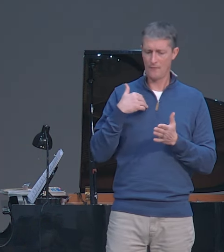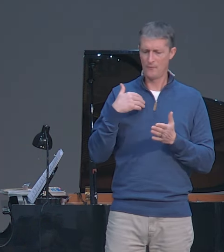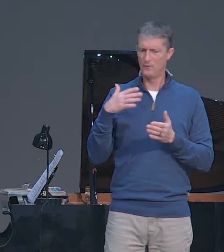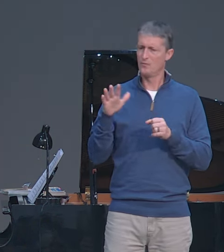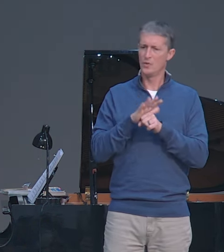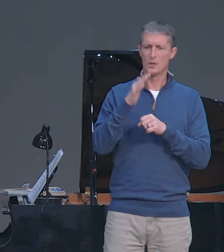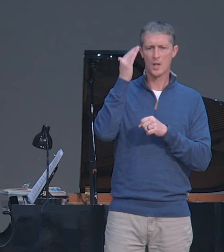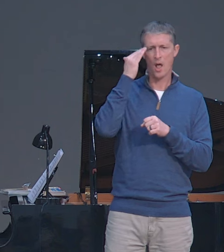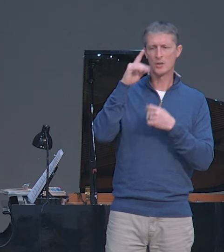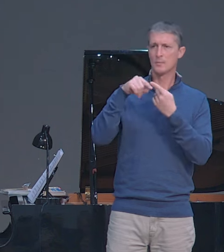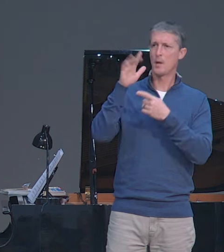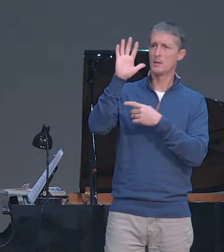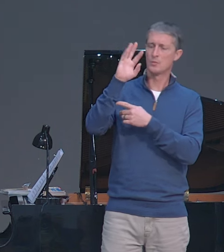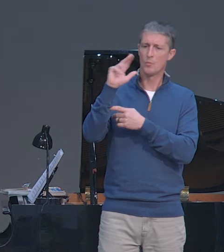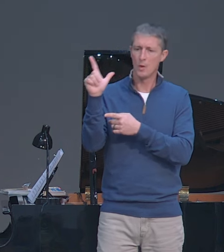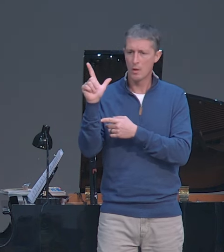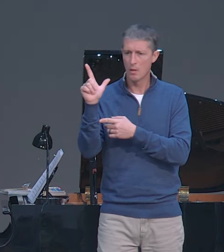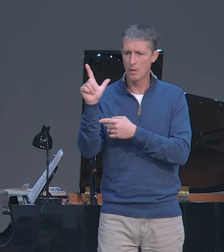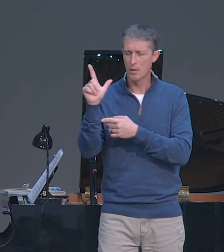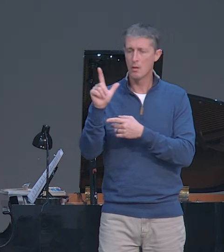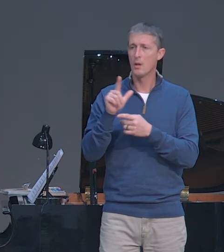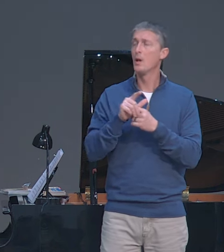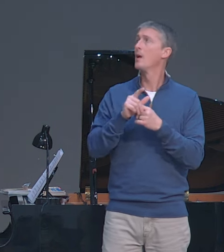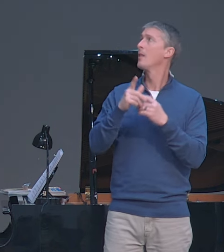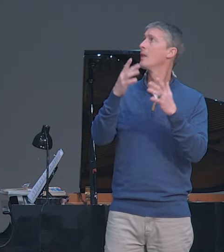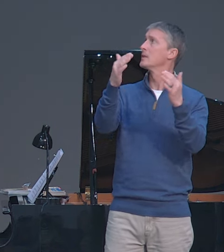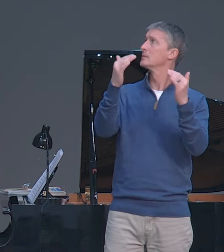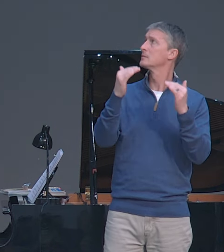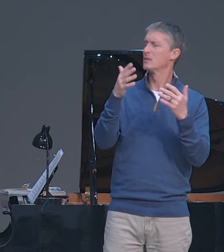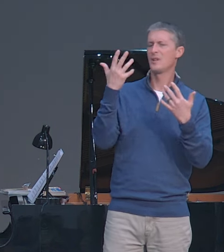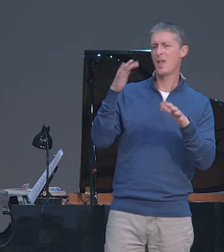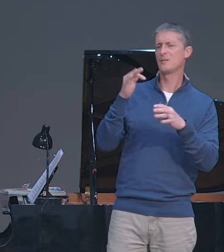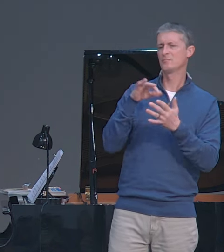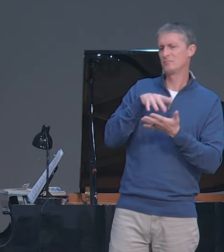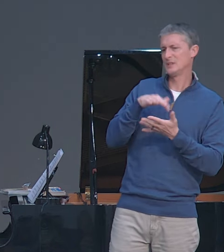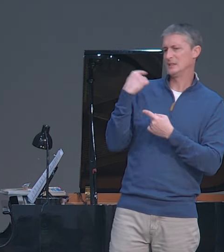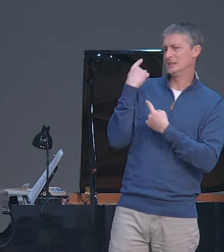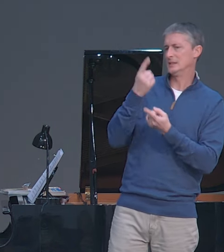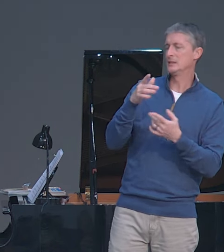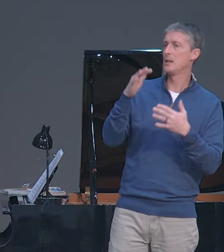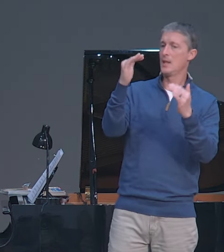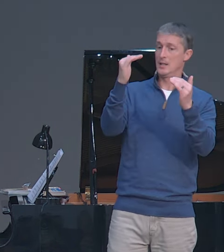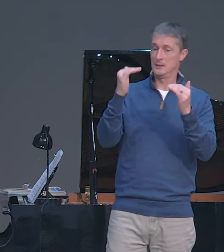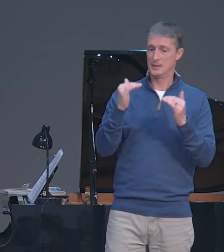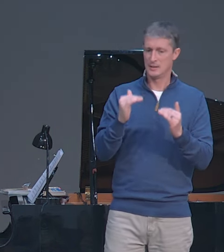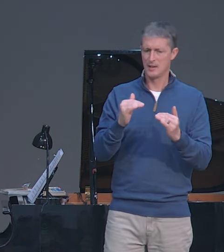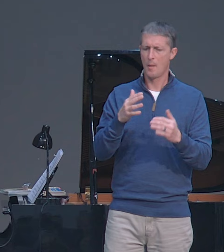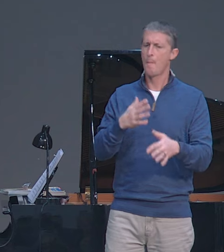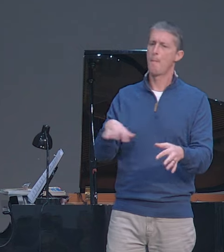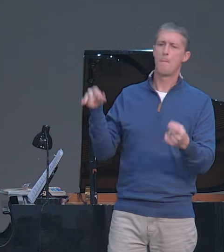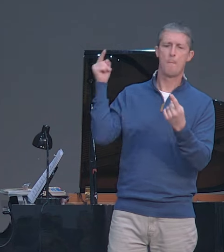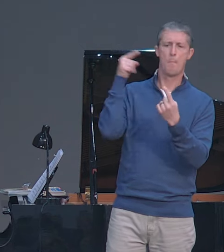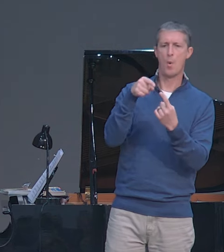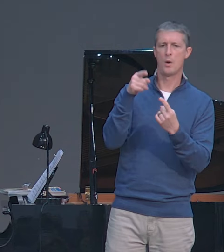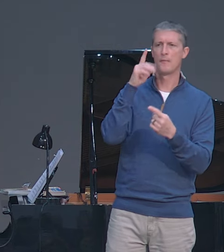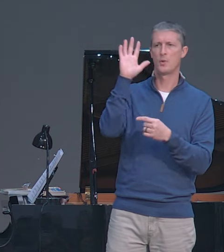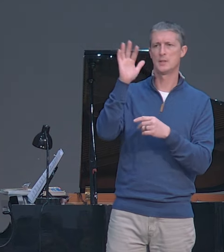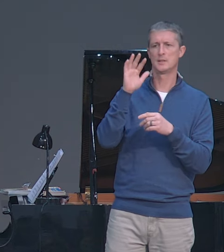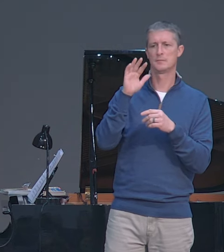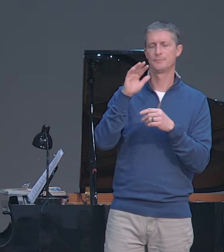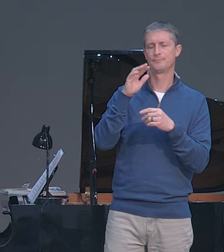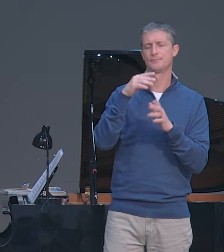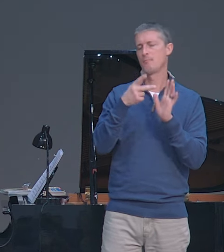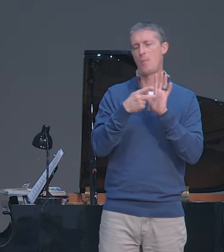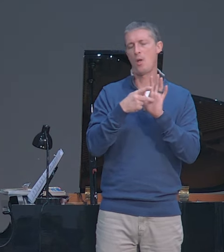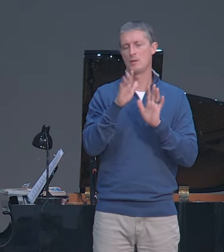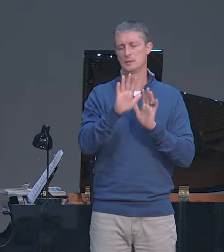weeks, Paul actually then gets to the main point of his letter. So he declares that the one who qualified